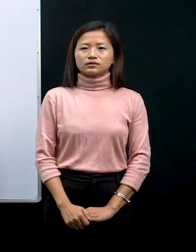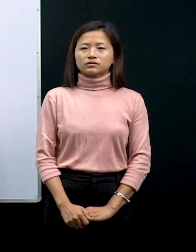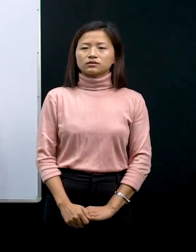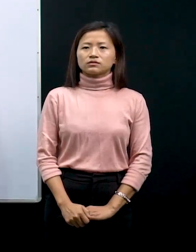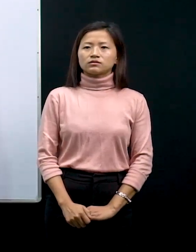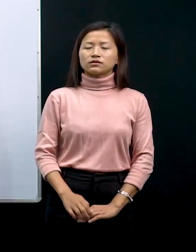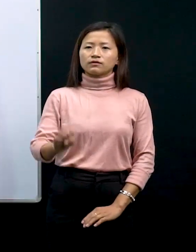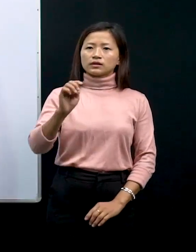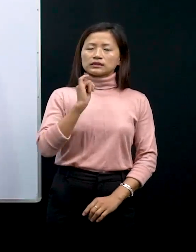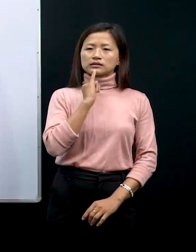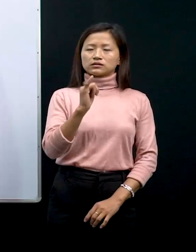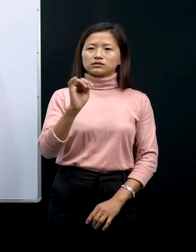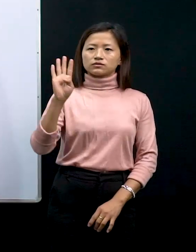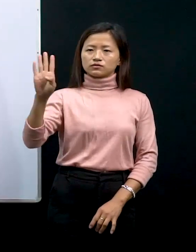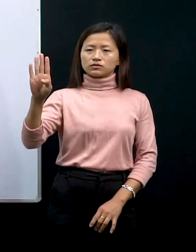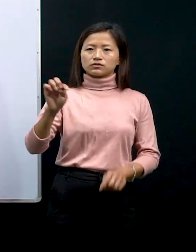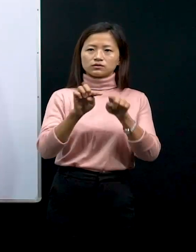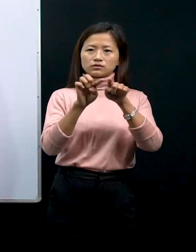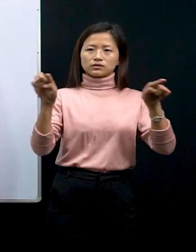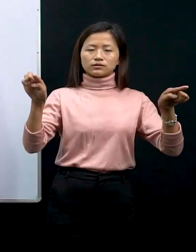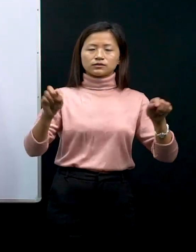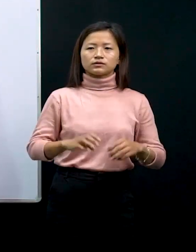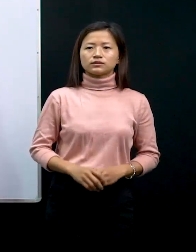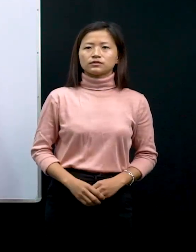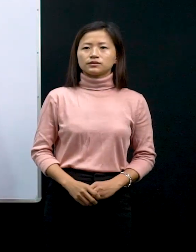Is how much? 4 centimeter.